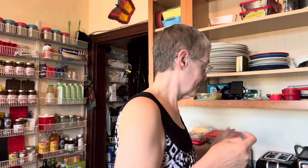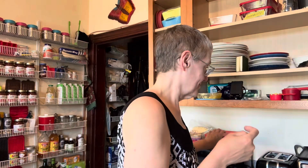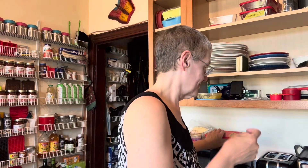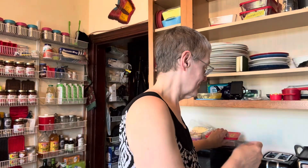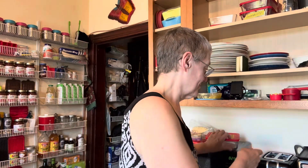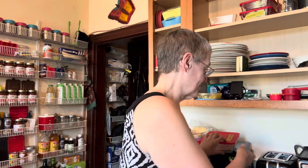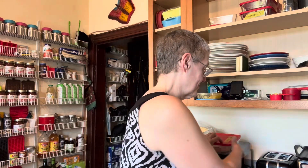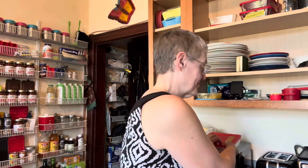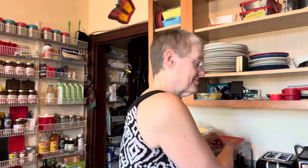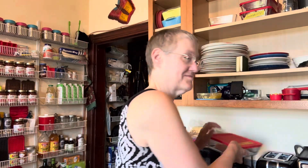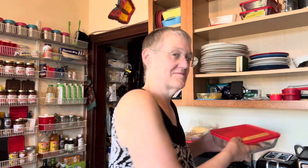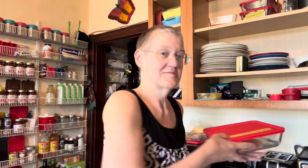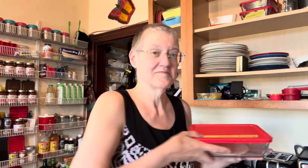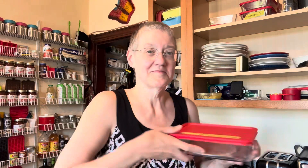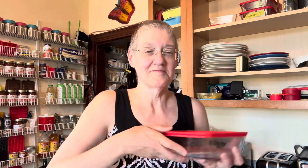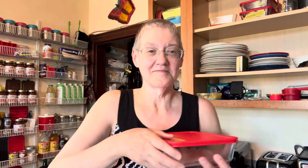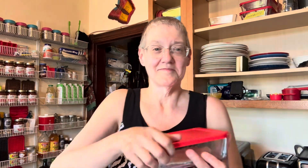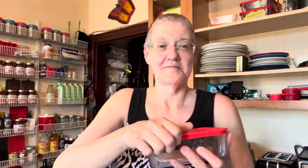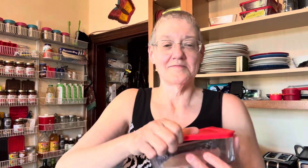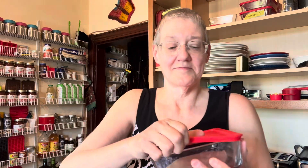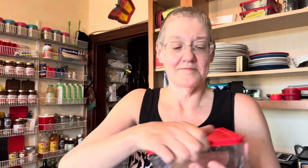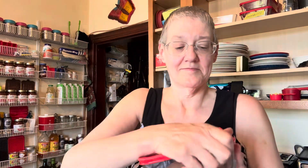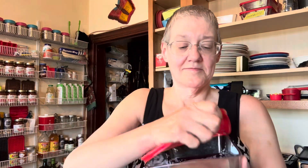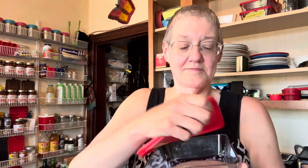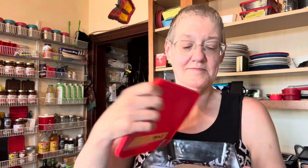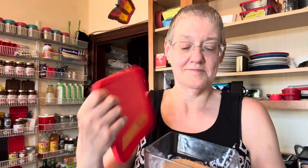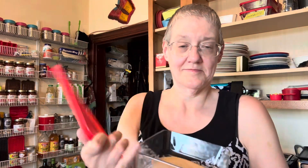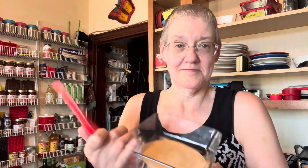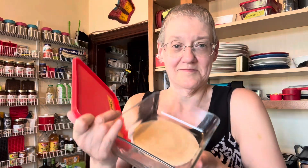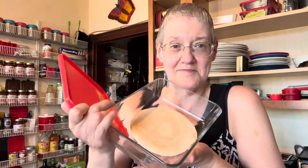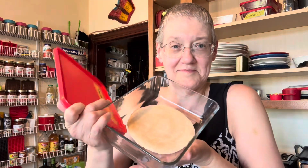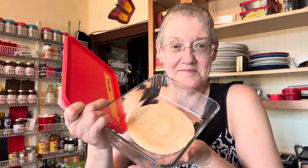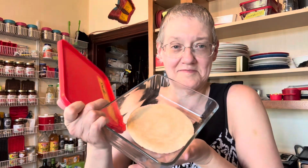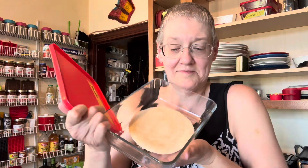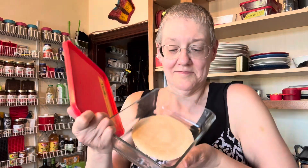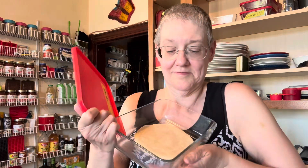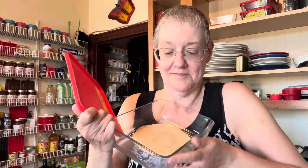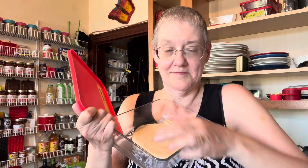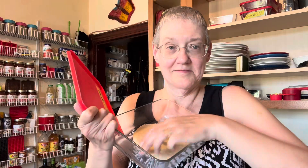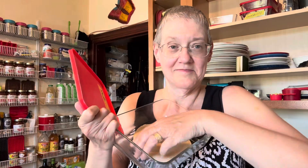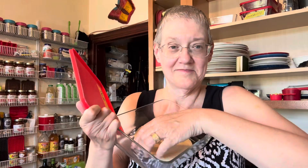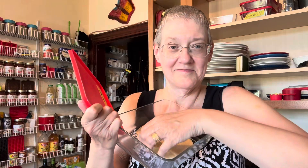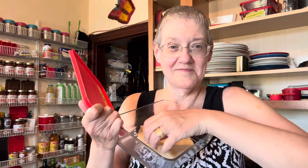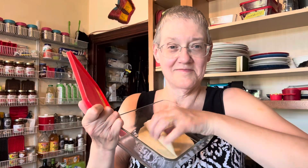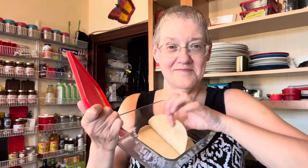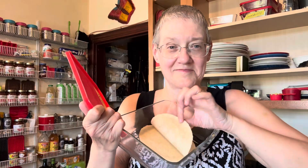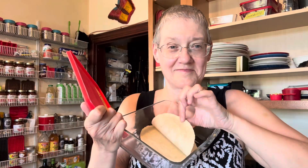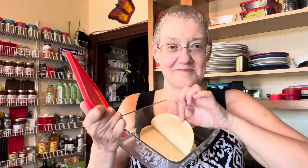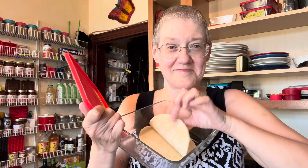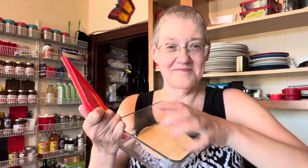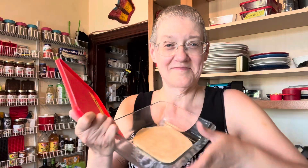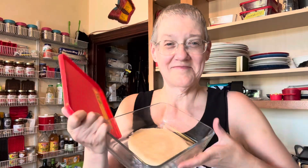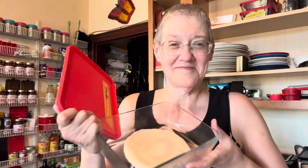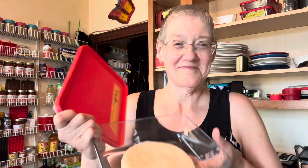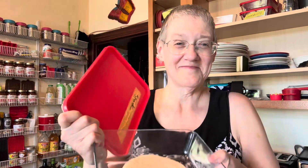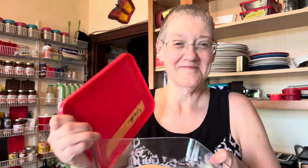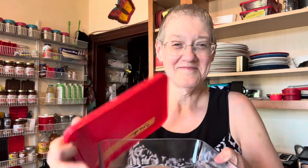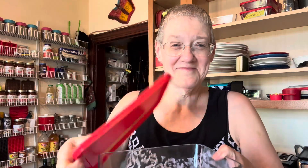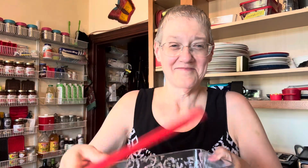carbs, and his tortillas over here. 2 of them. 4 grams of